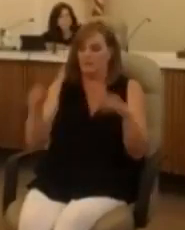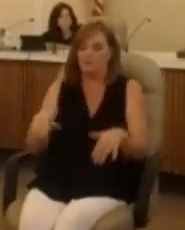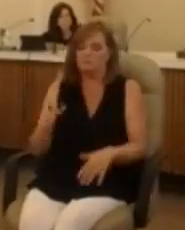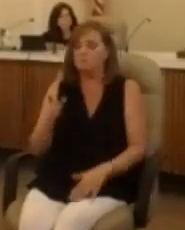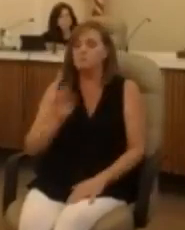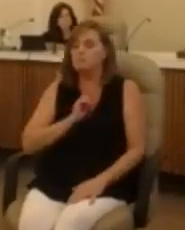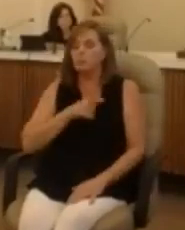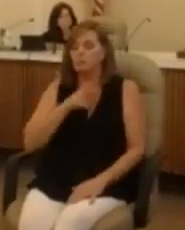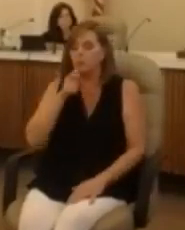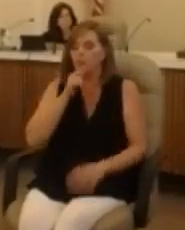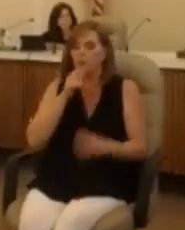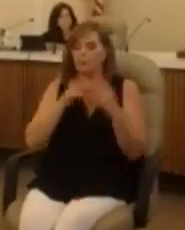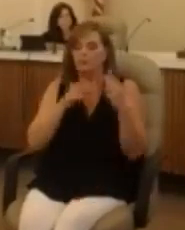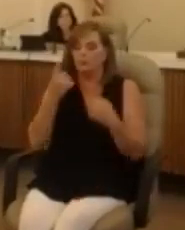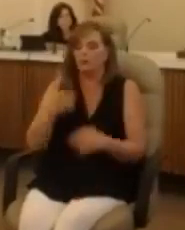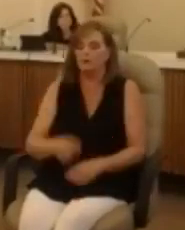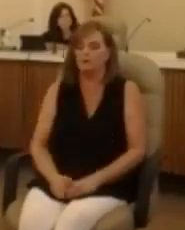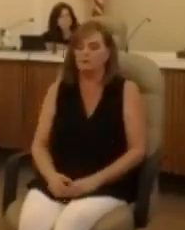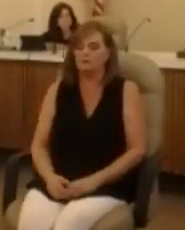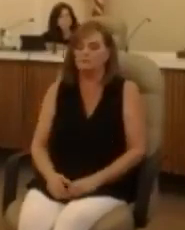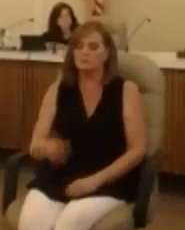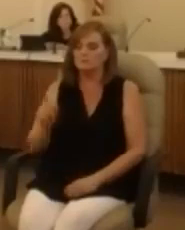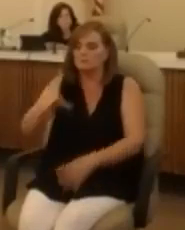It's that simple.